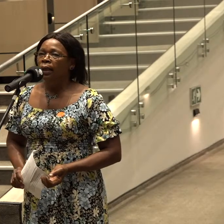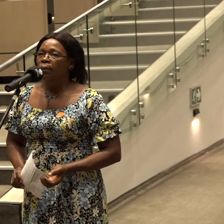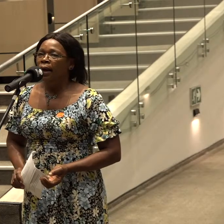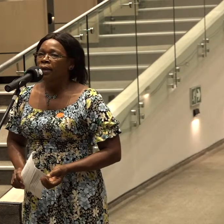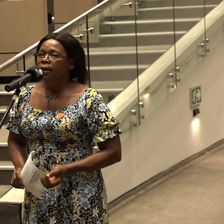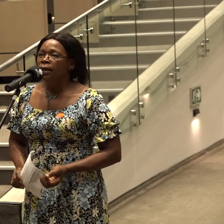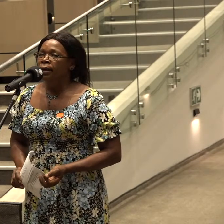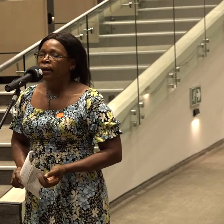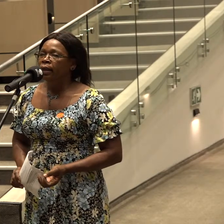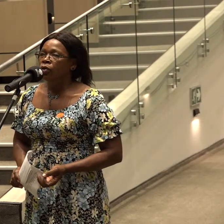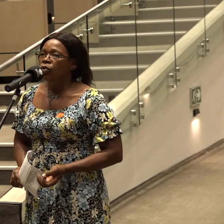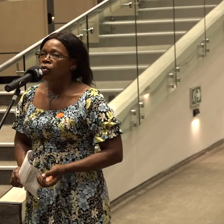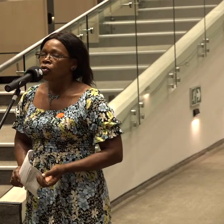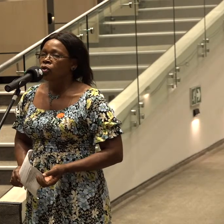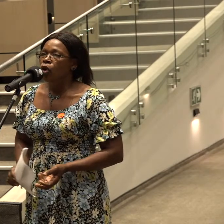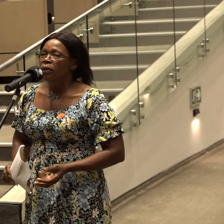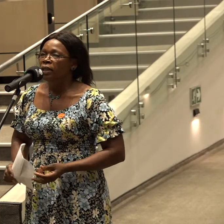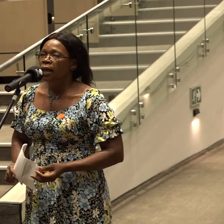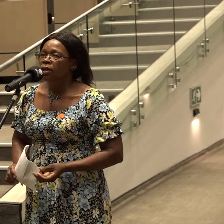foreign